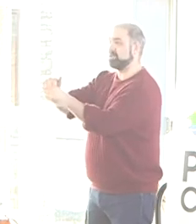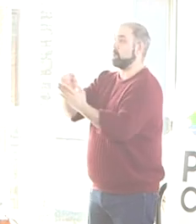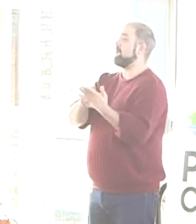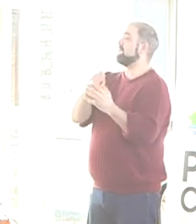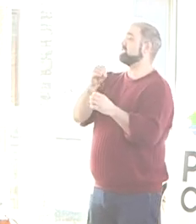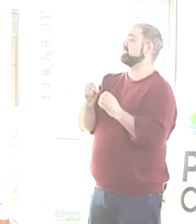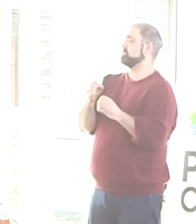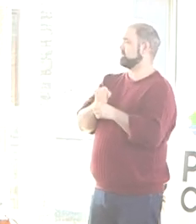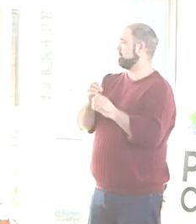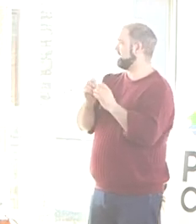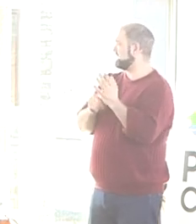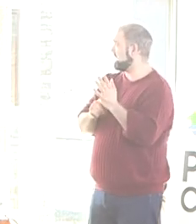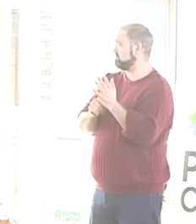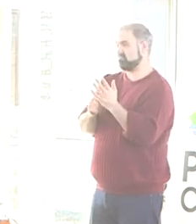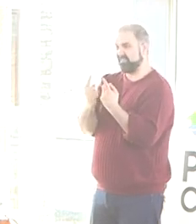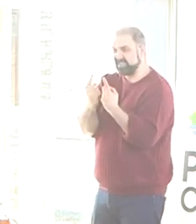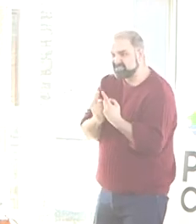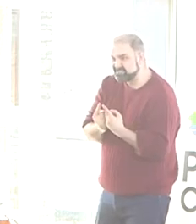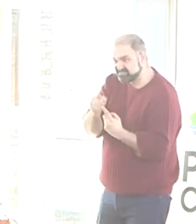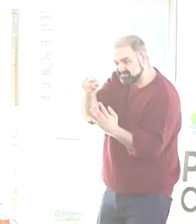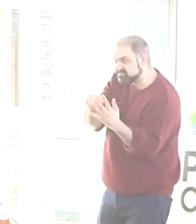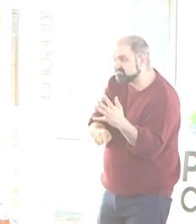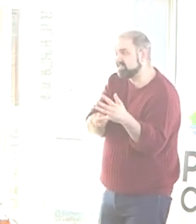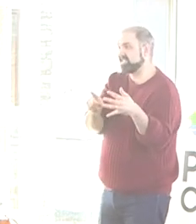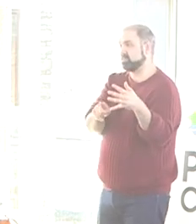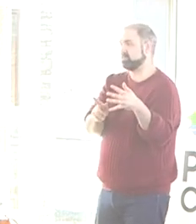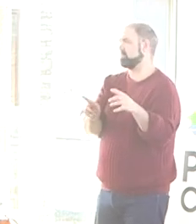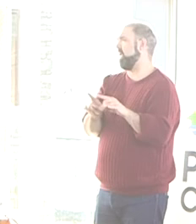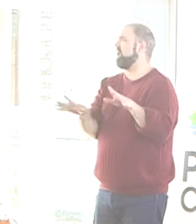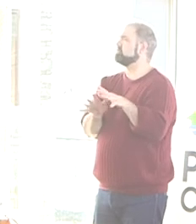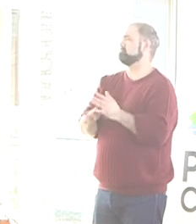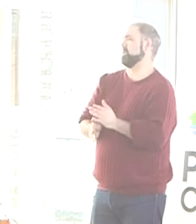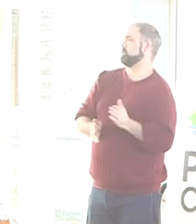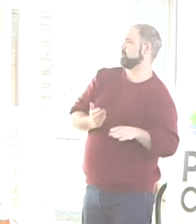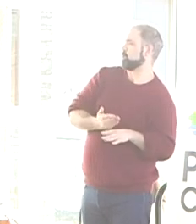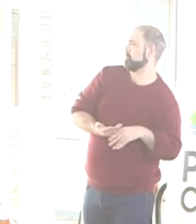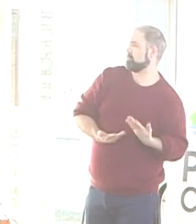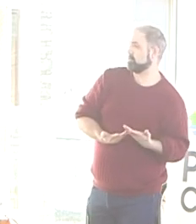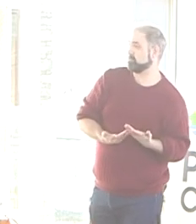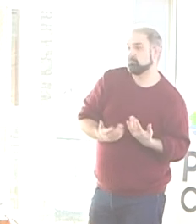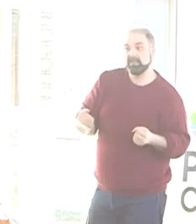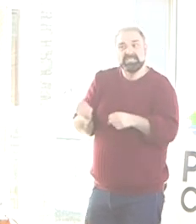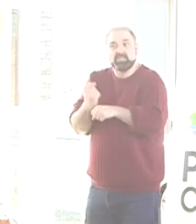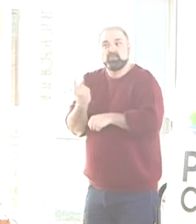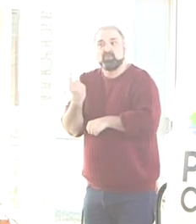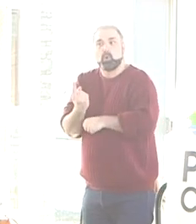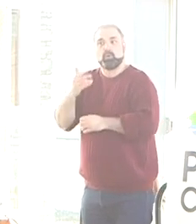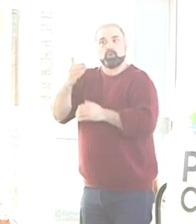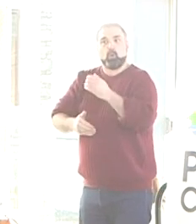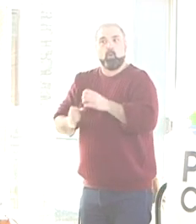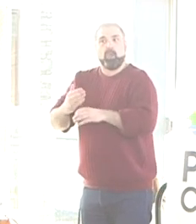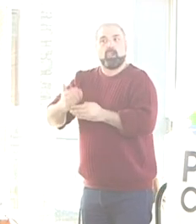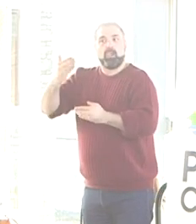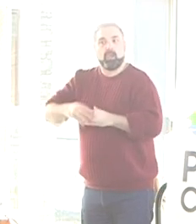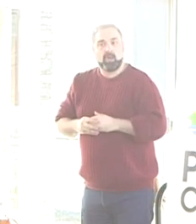stuff was his side job almost. But he did it for Stonewall. And we just didn't